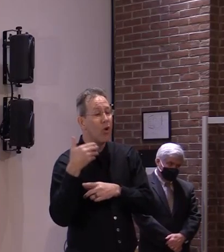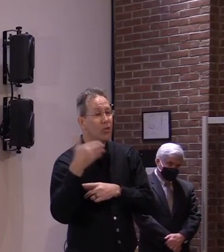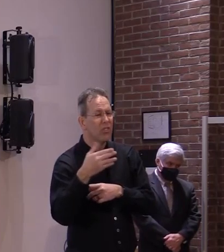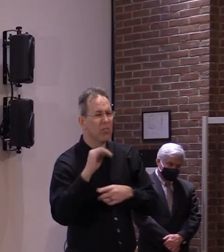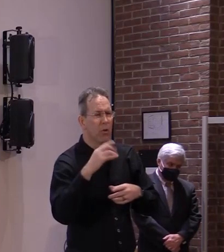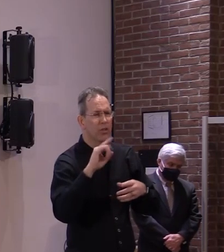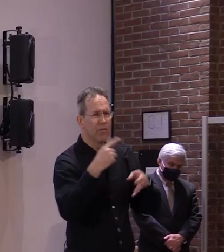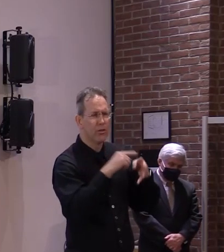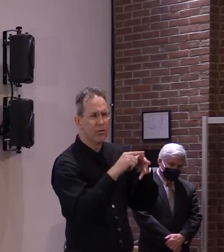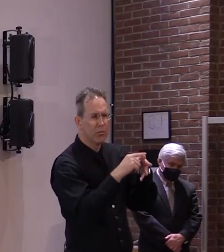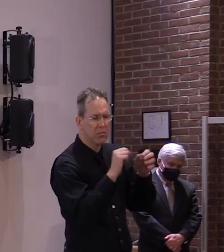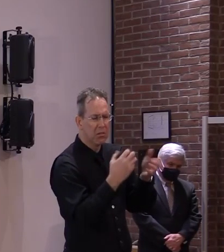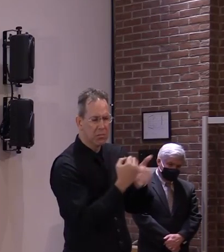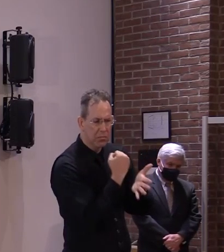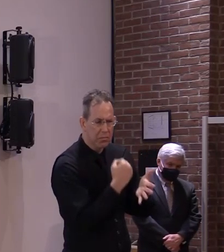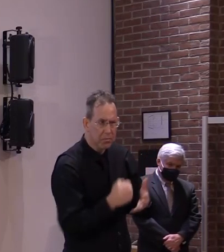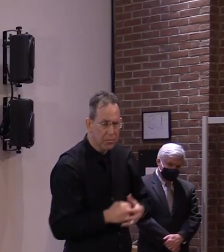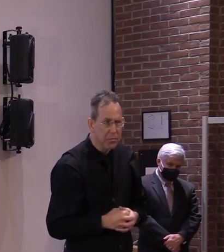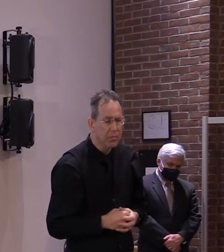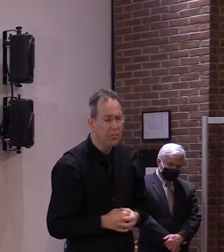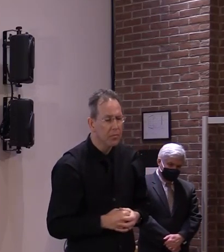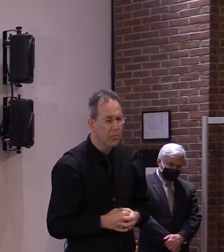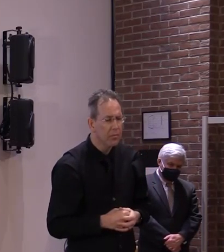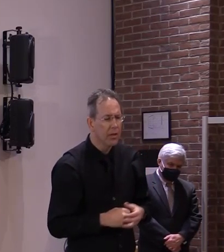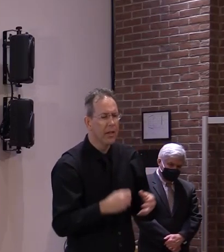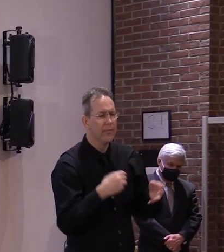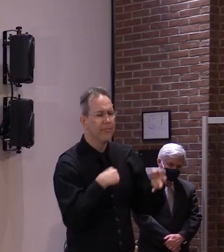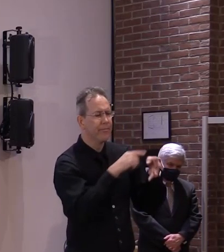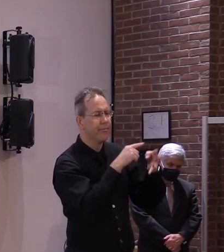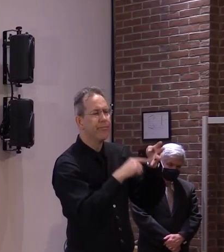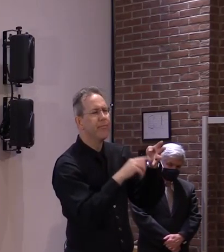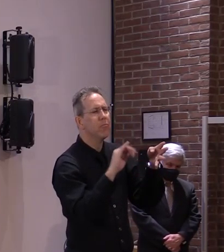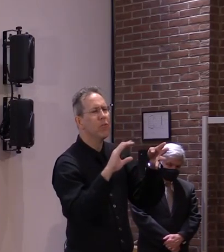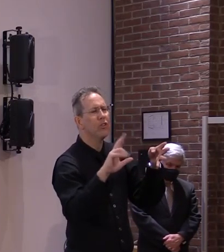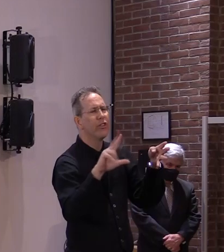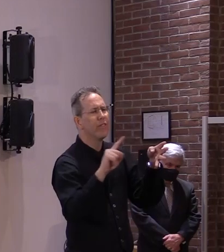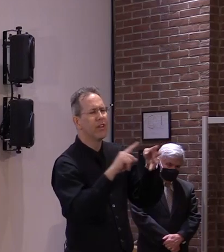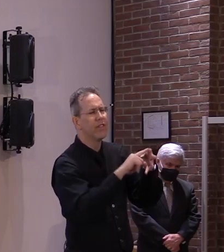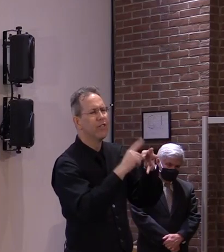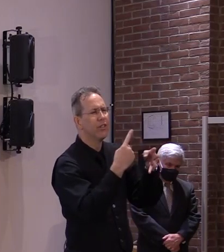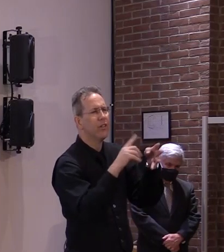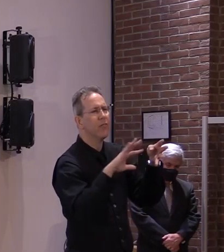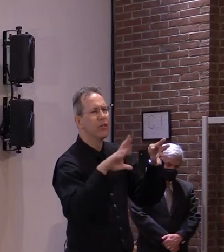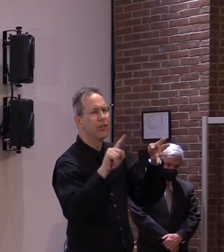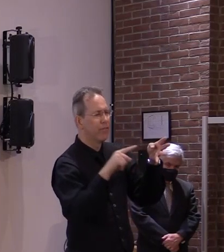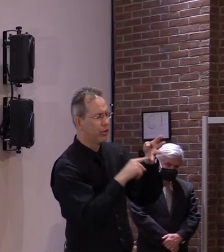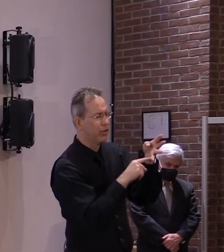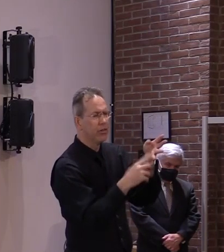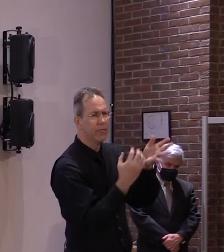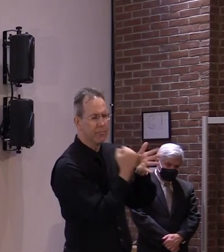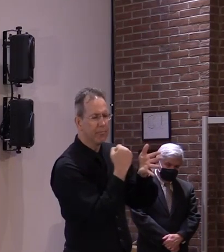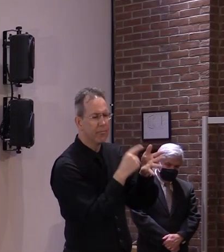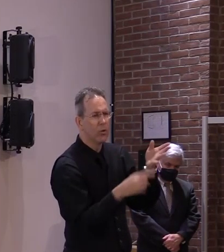be a program that will work for them, certainly reach out to their bank or credit union to get more information. And again, they have about 6 more weeks to do so.